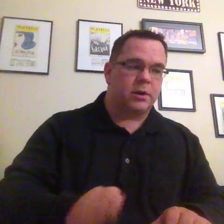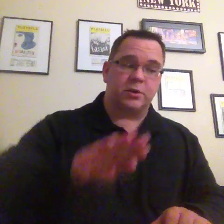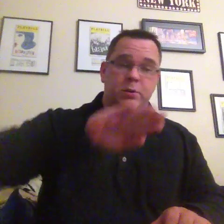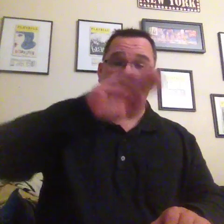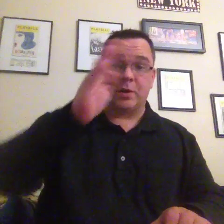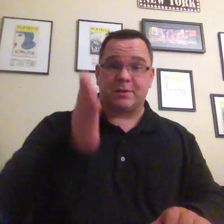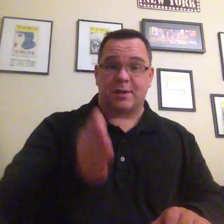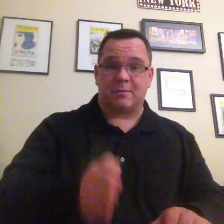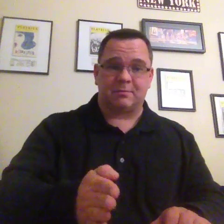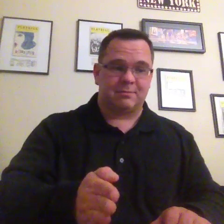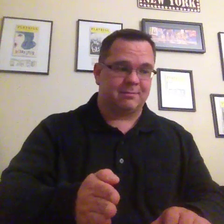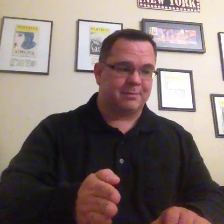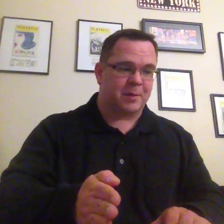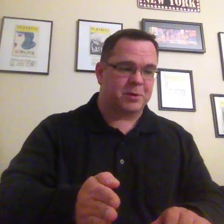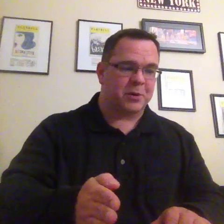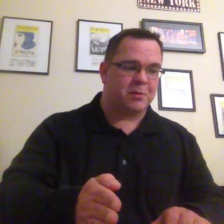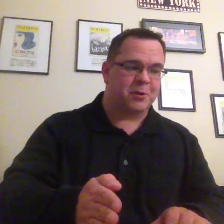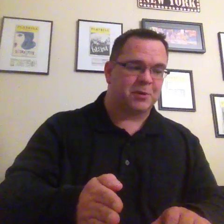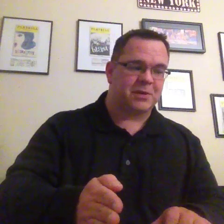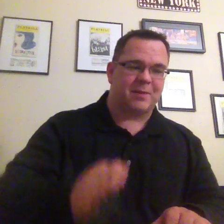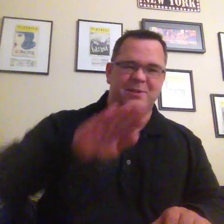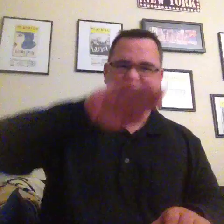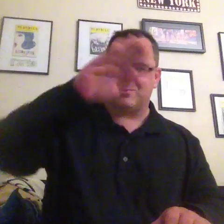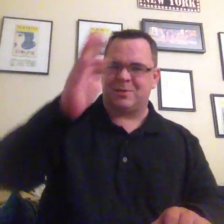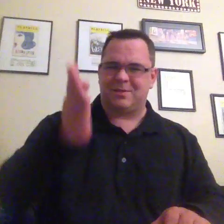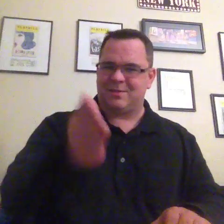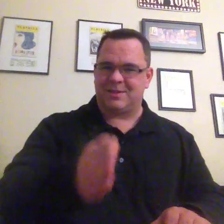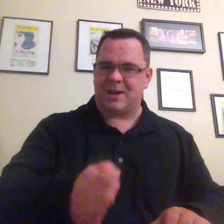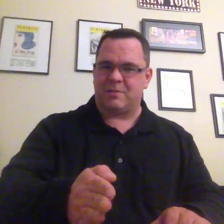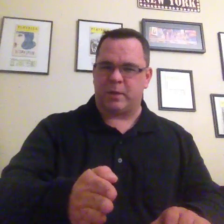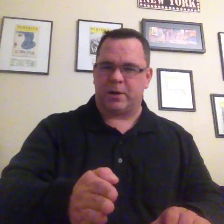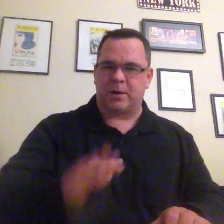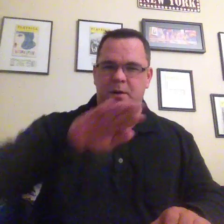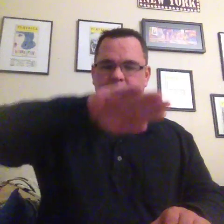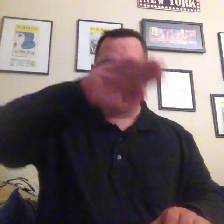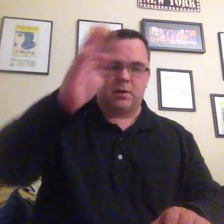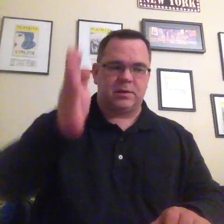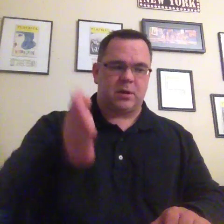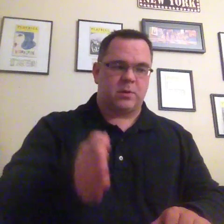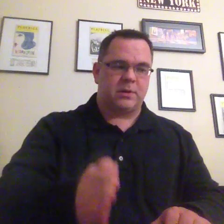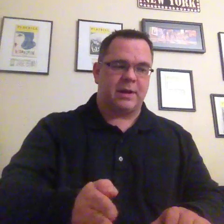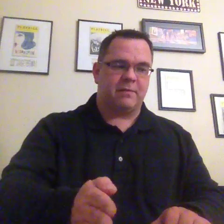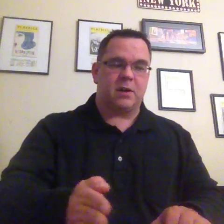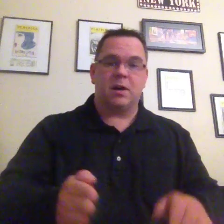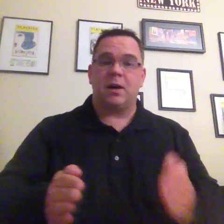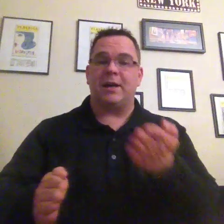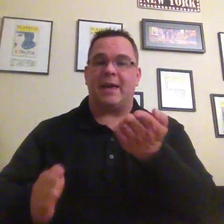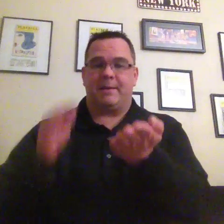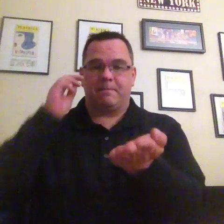You just do it once though, but I'm showing you multiple times because that one is kind of weird. So never again.